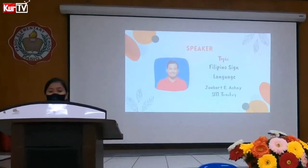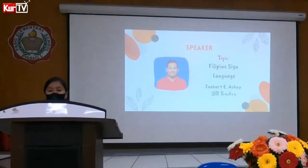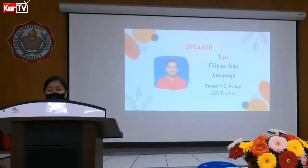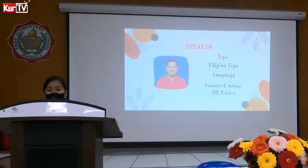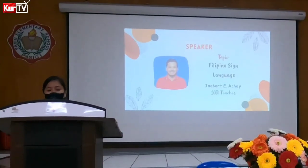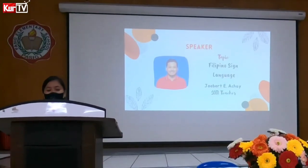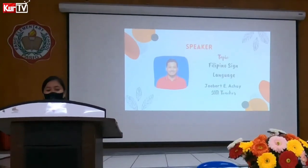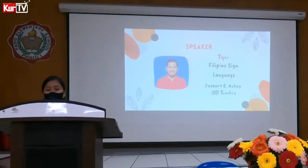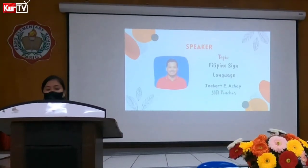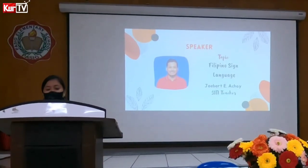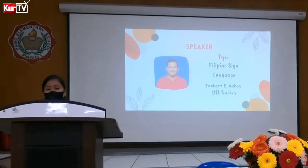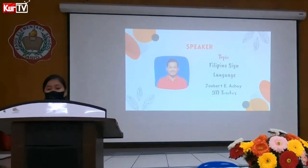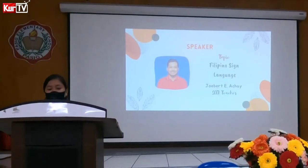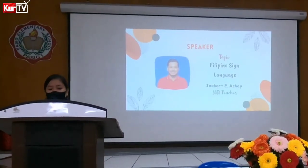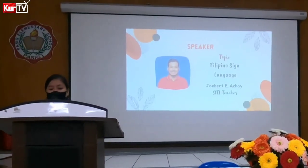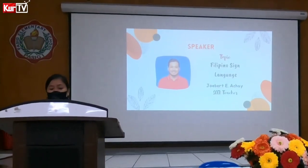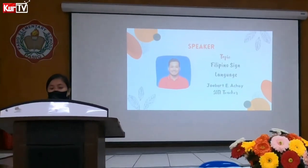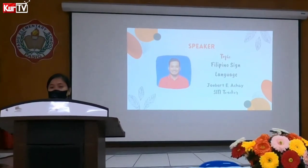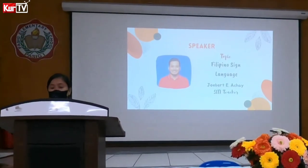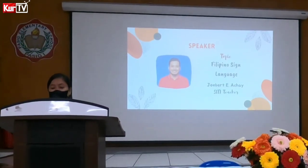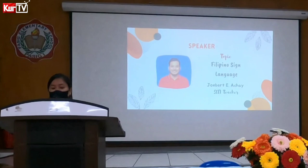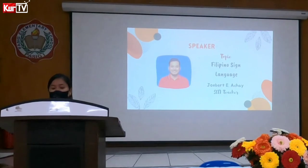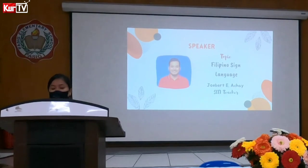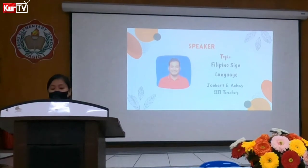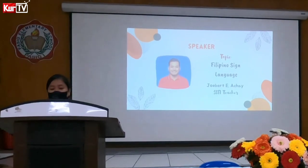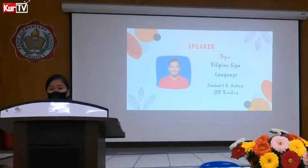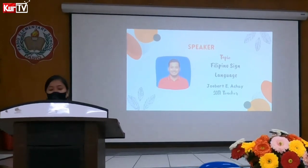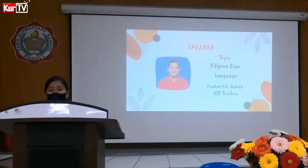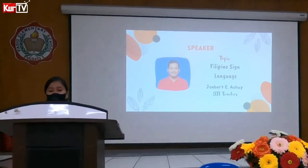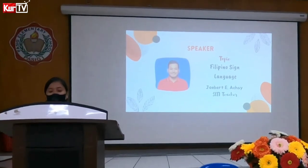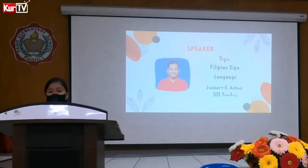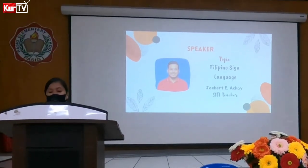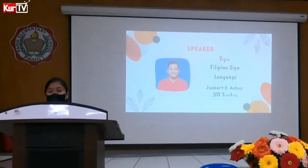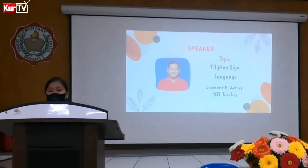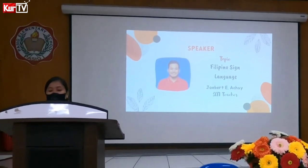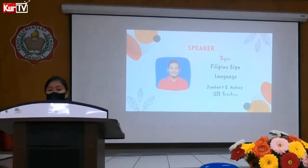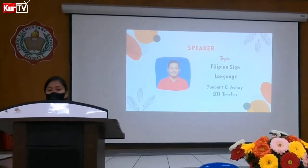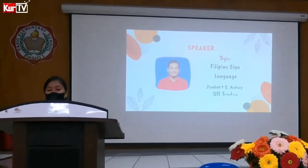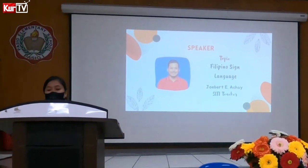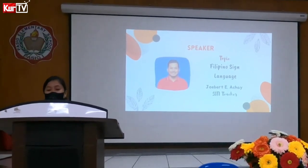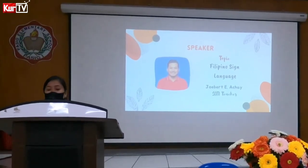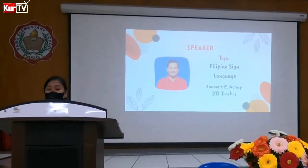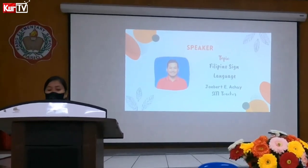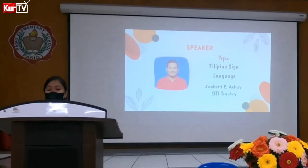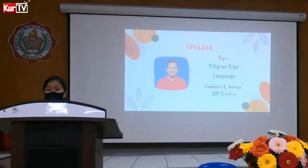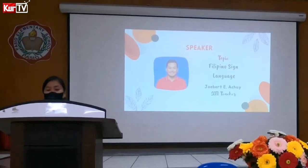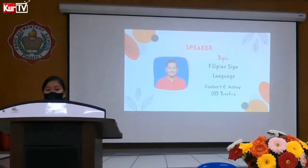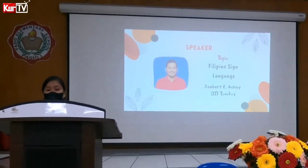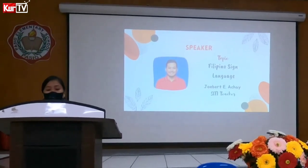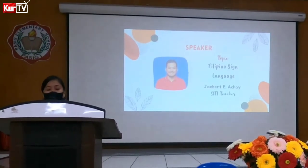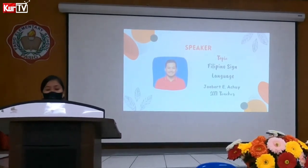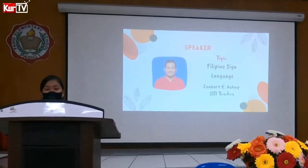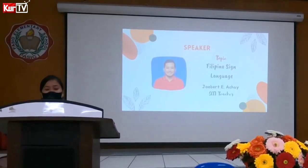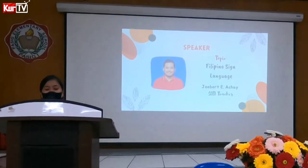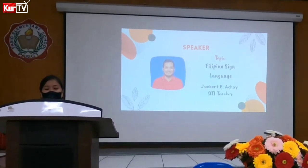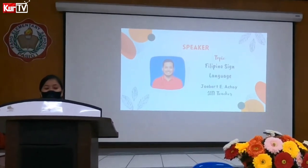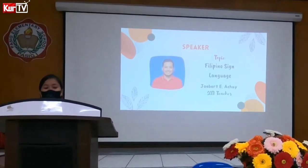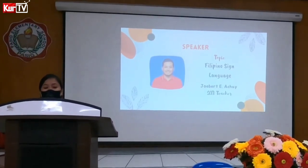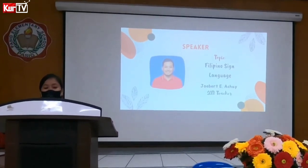was hired a special education teacher in Pasig, where he is still rendering his 10 years of teaching. This